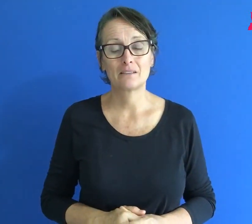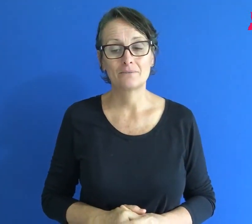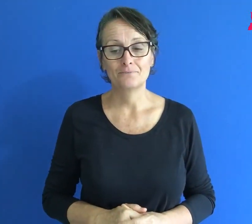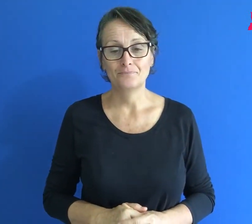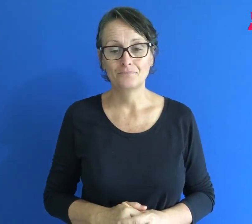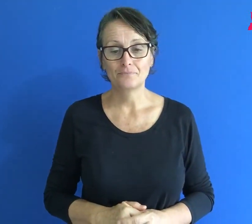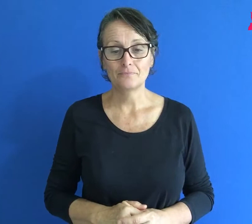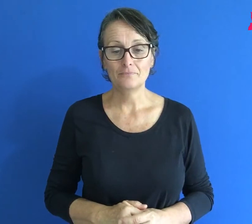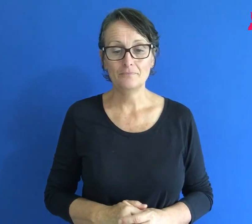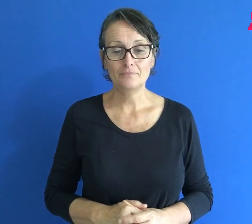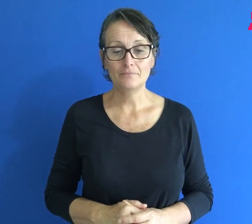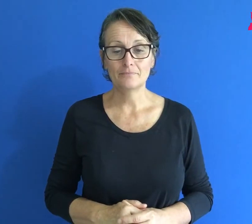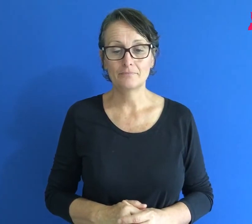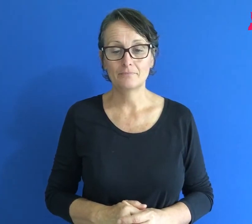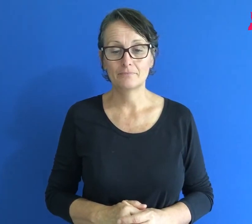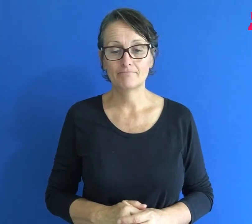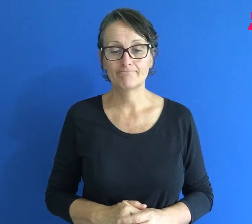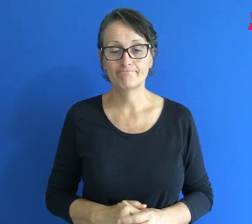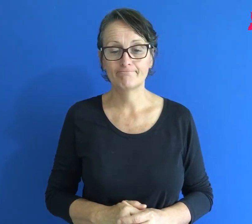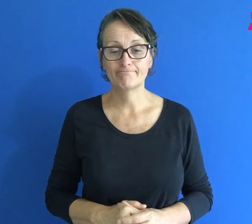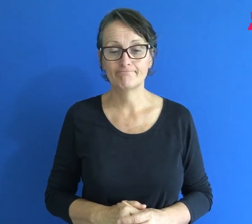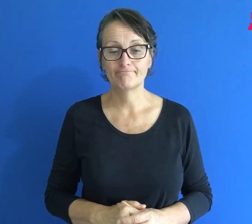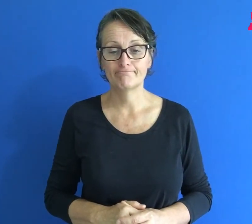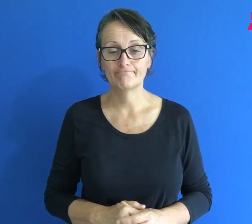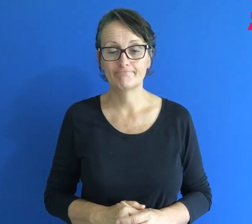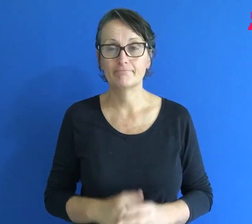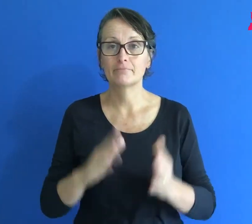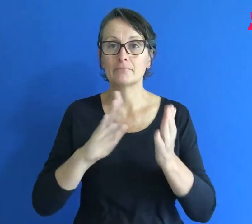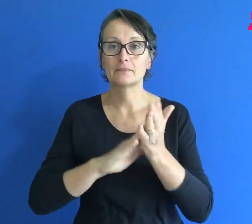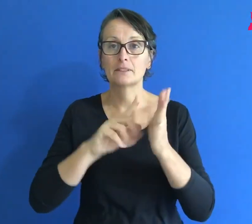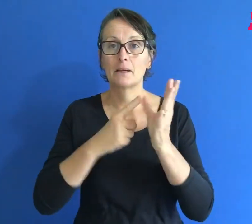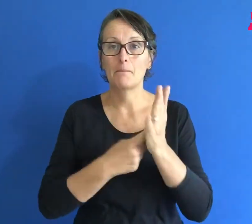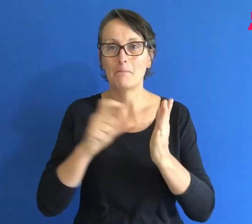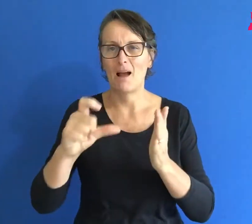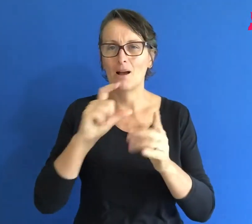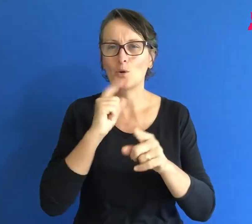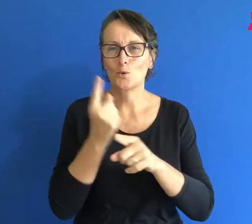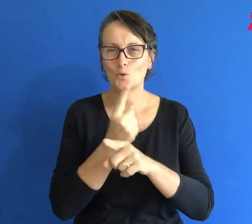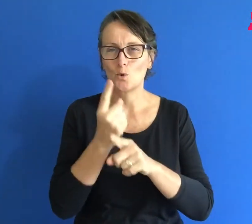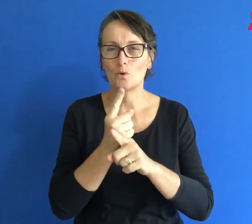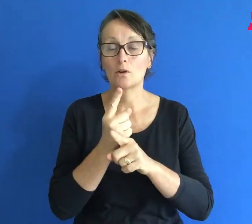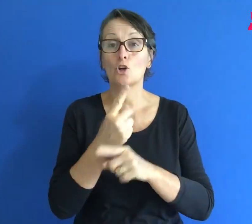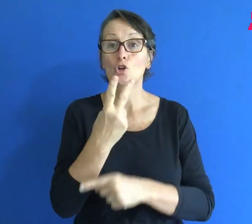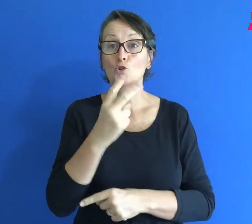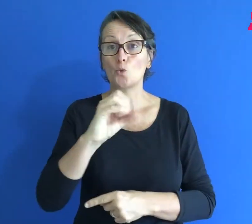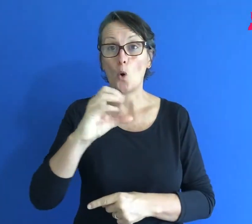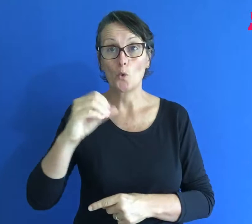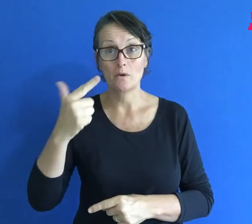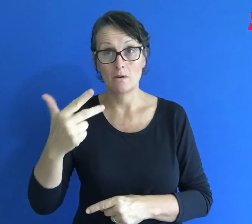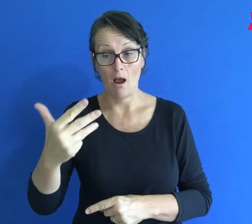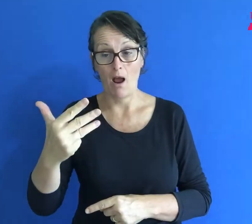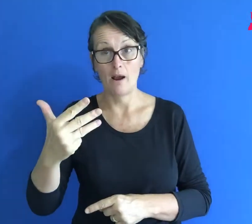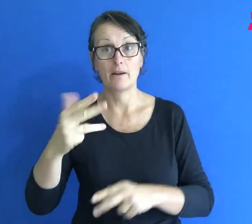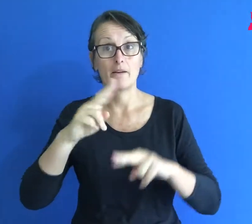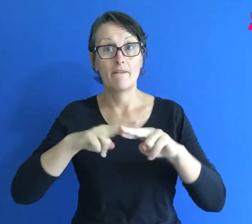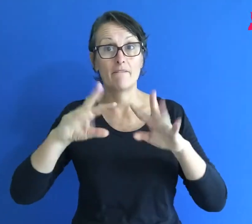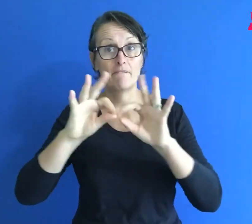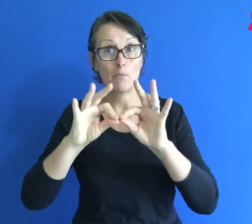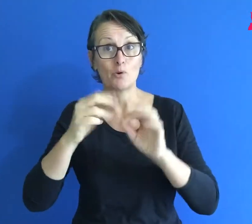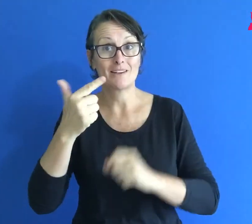In the weeks leading up to February 7th, 2009, Southeast Australia was suffering through one of the worst heat waves in the nation's